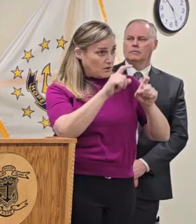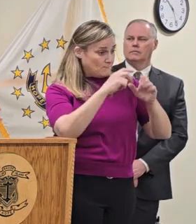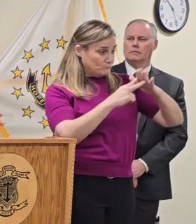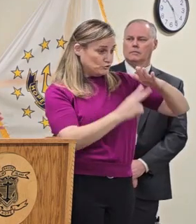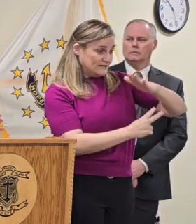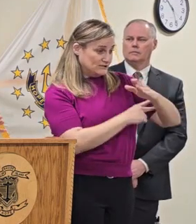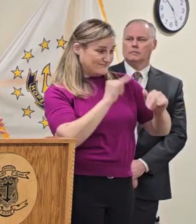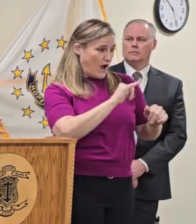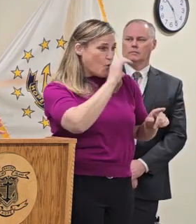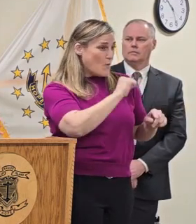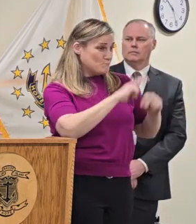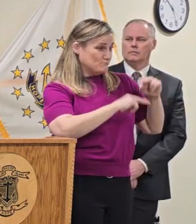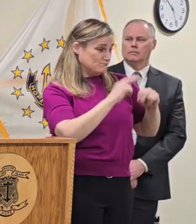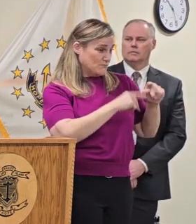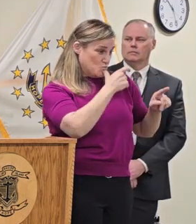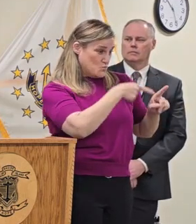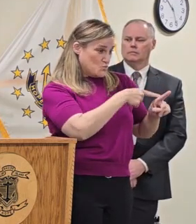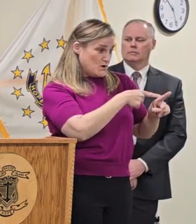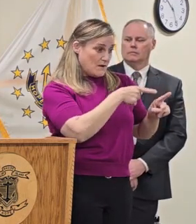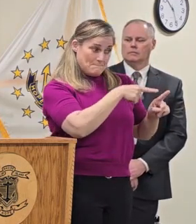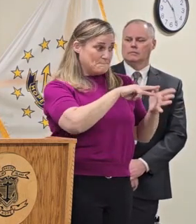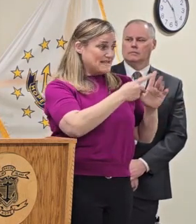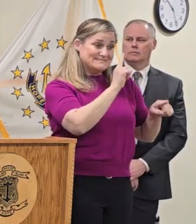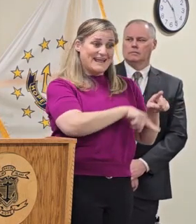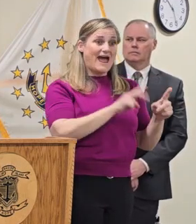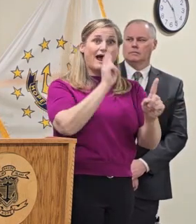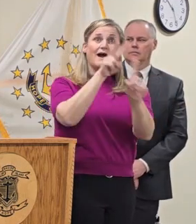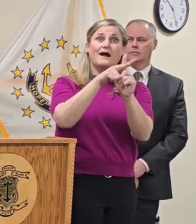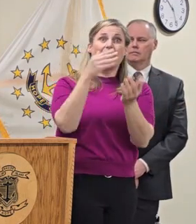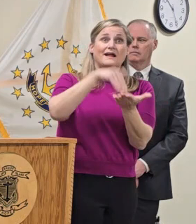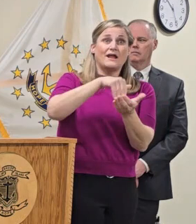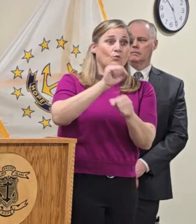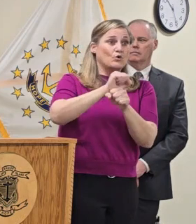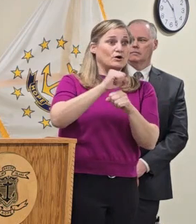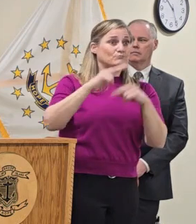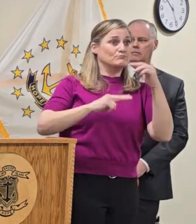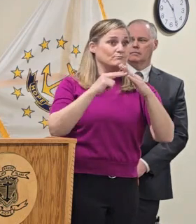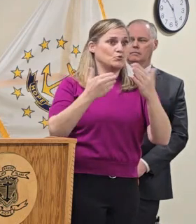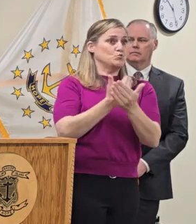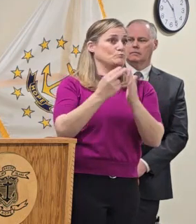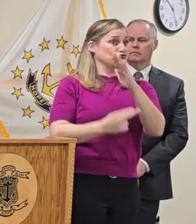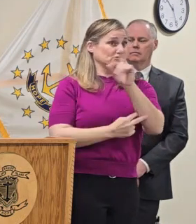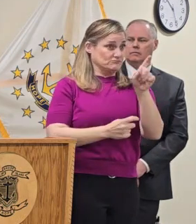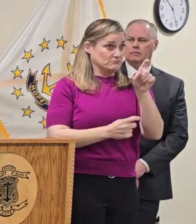I think that's a good question. Clearly, that's the reason that we went out to